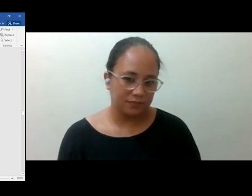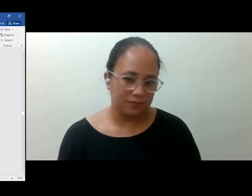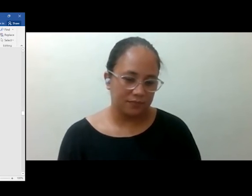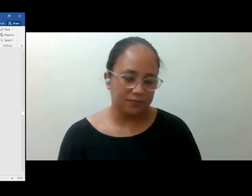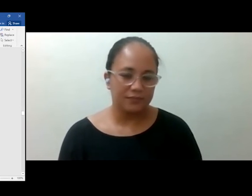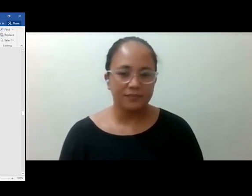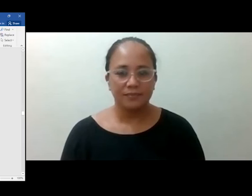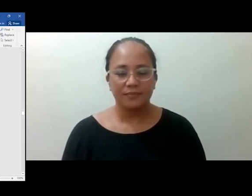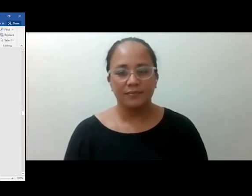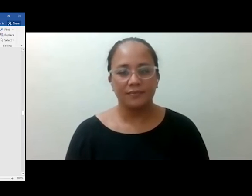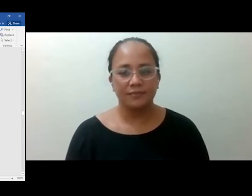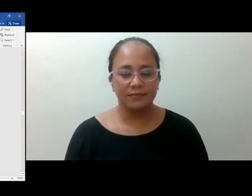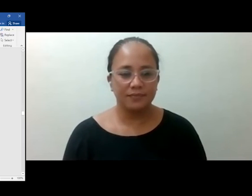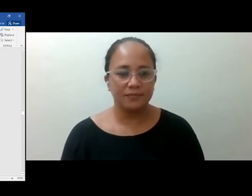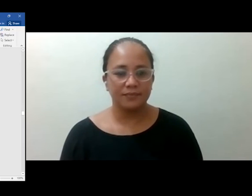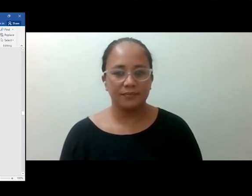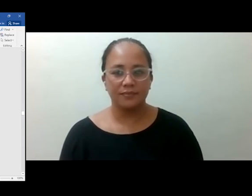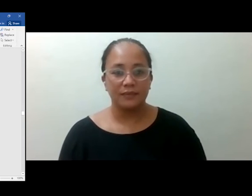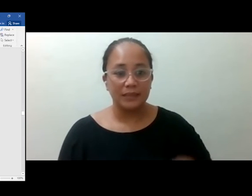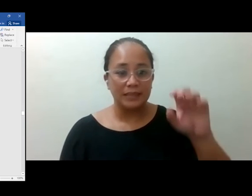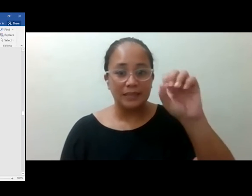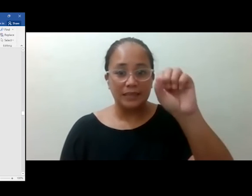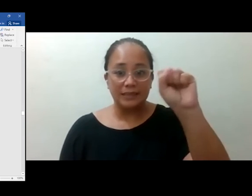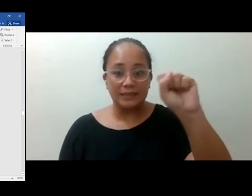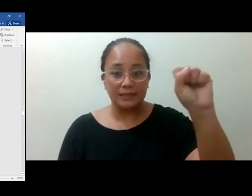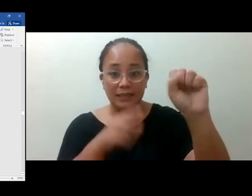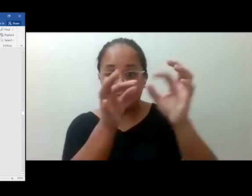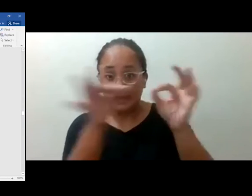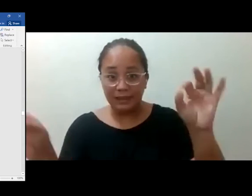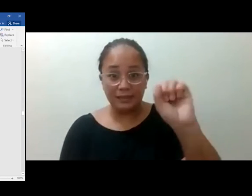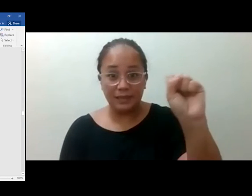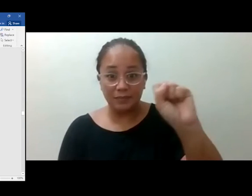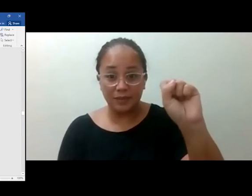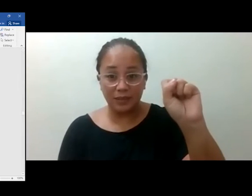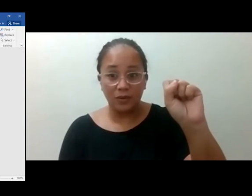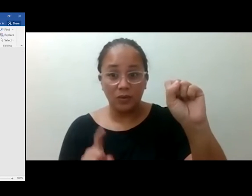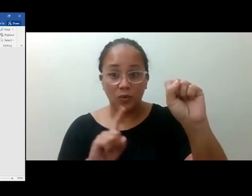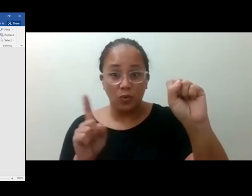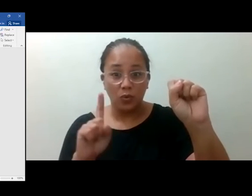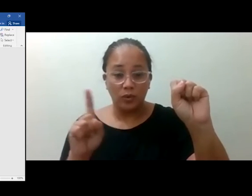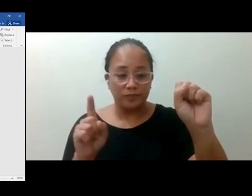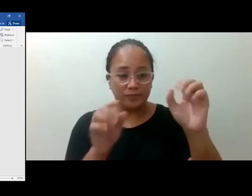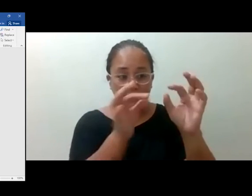okay. The subject of the sentence is a whole sentence.